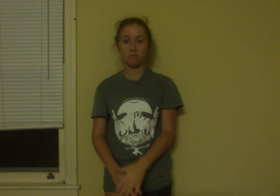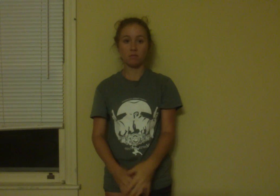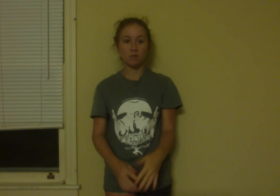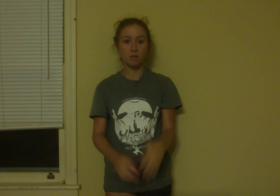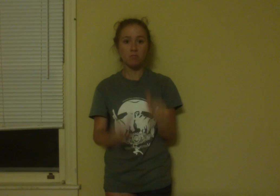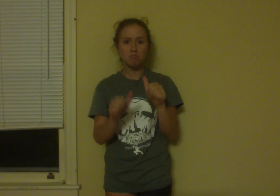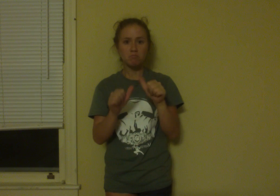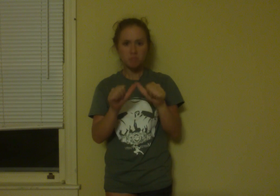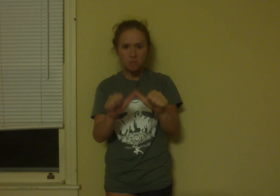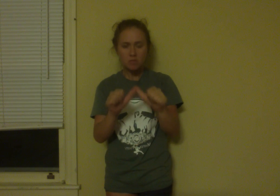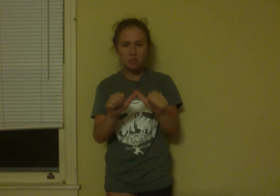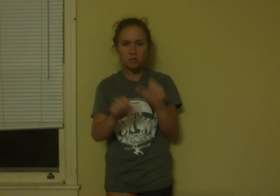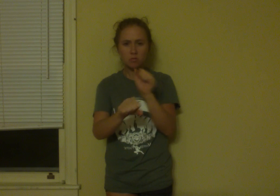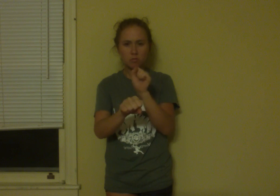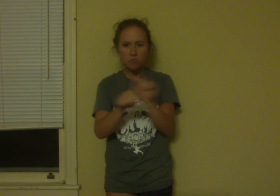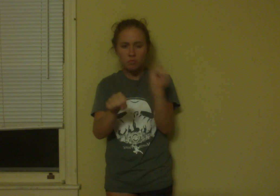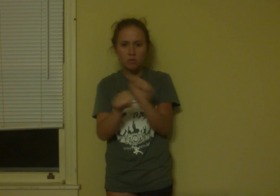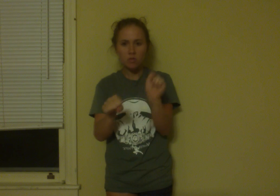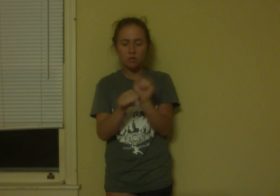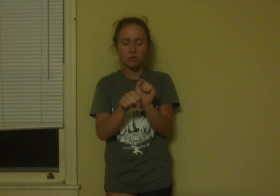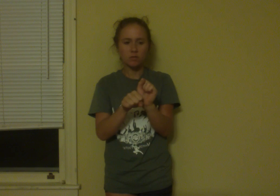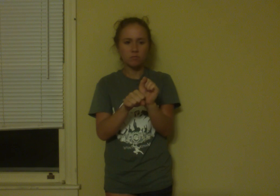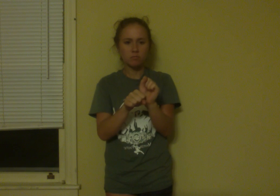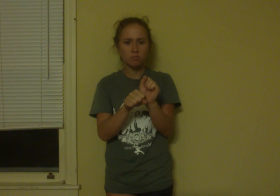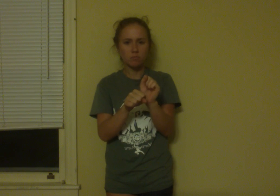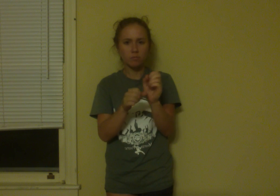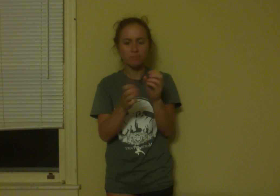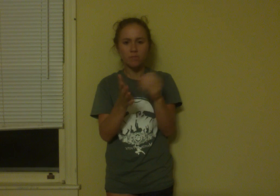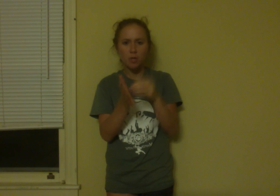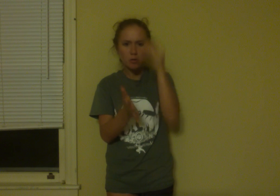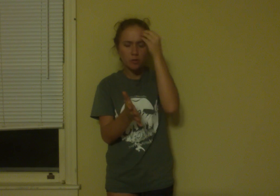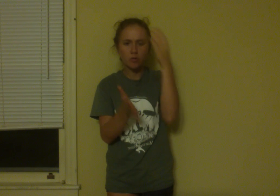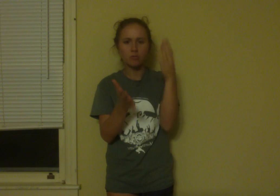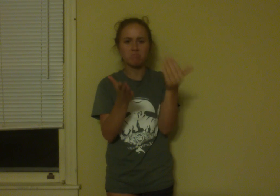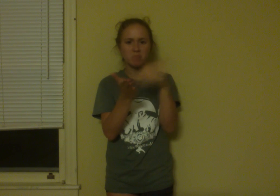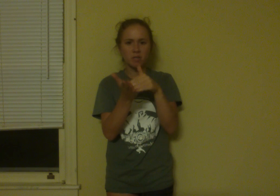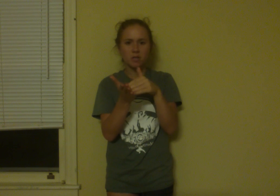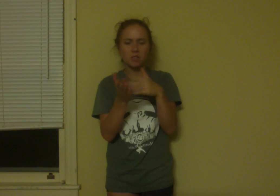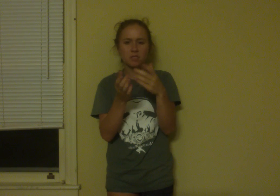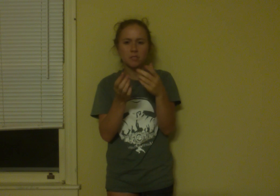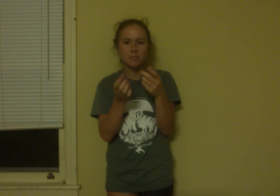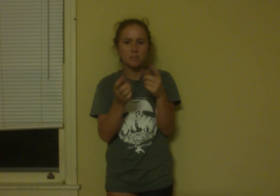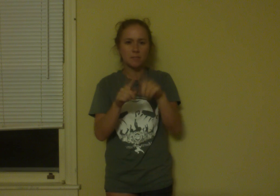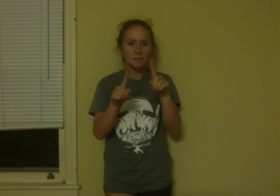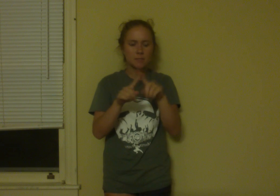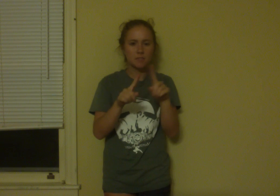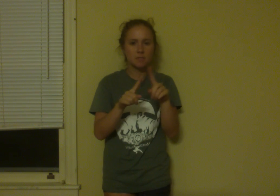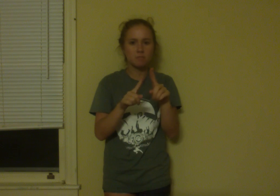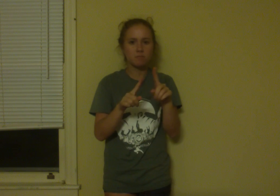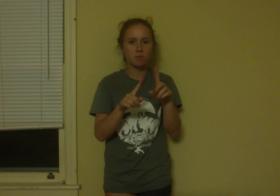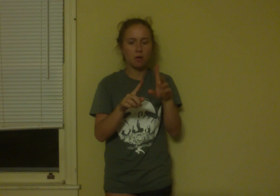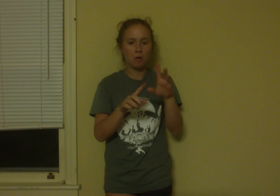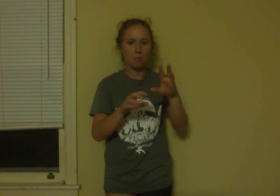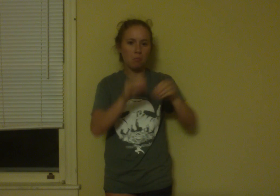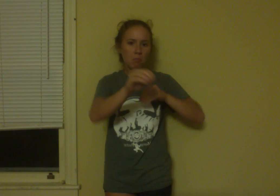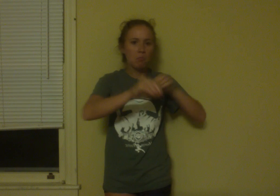again, relearning all the subtleties. There's so many small details to all the different moves. I found that even though